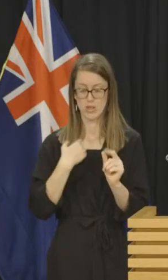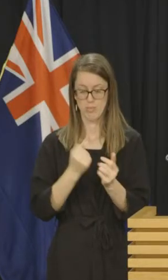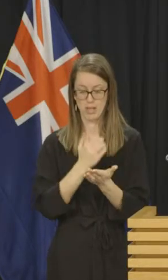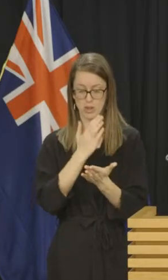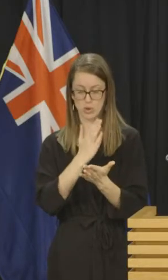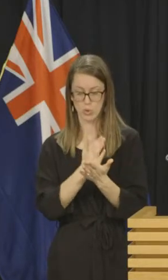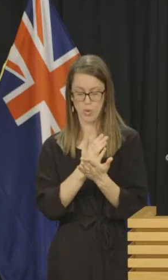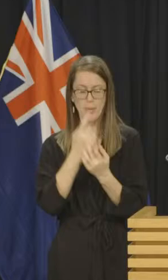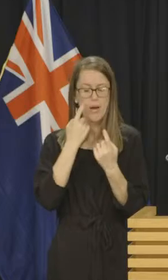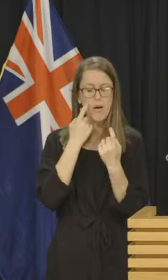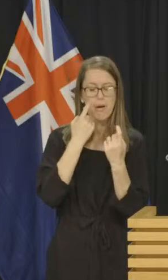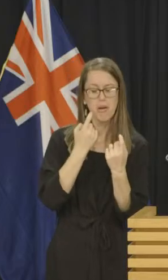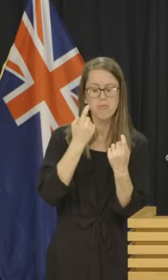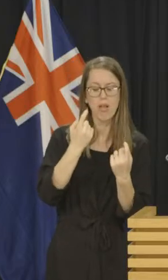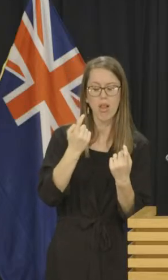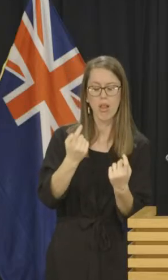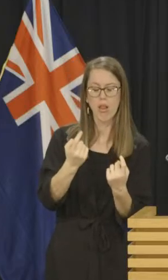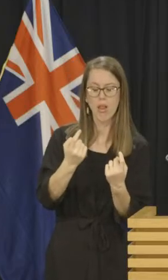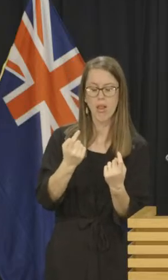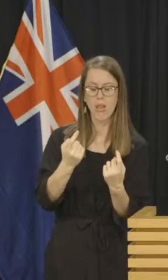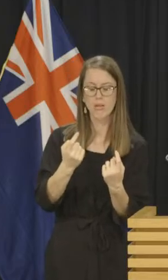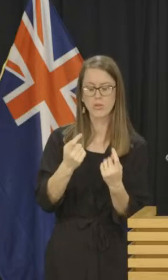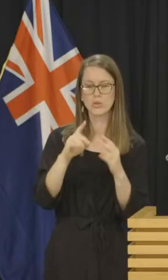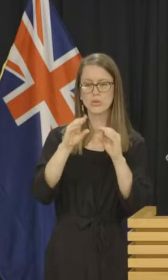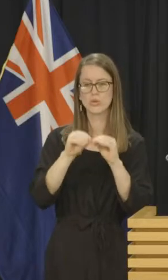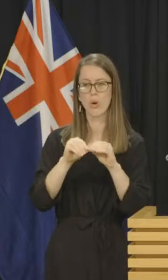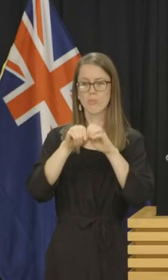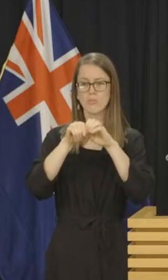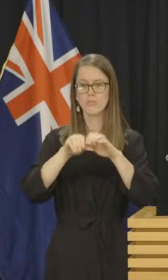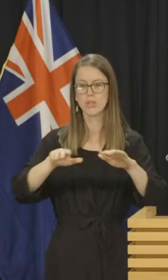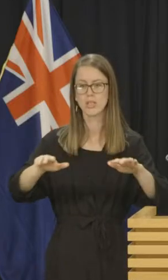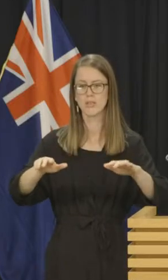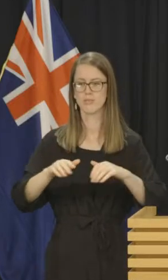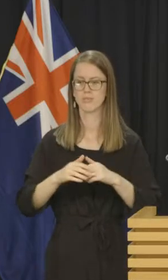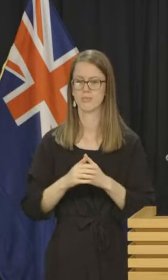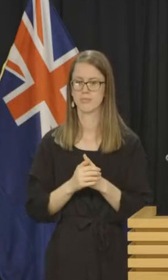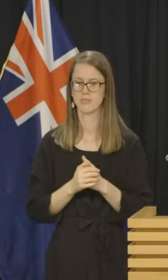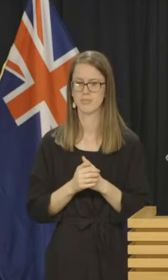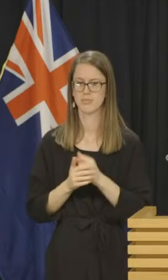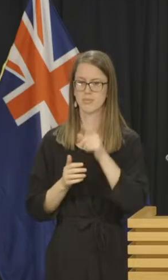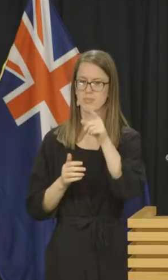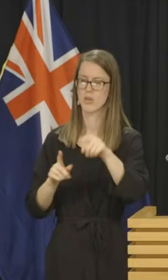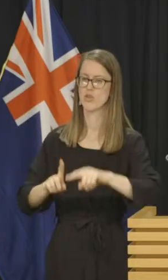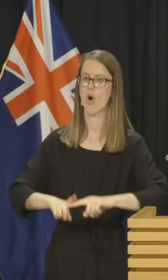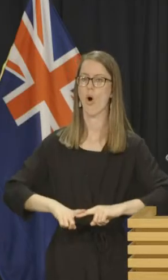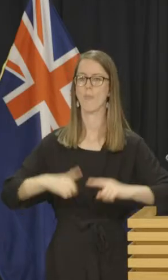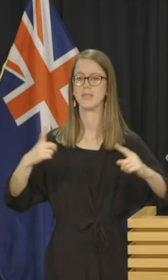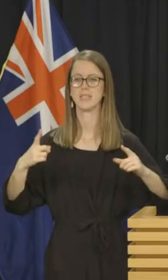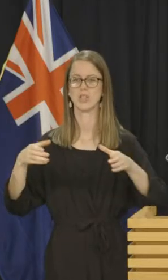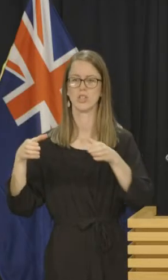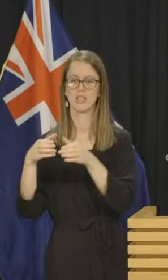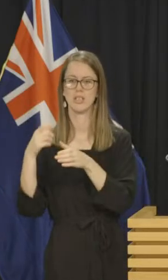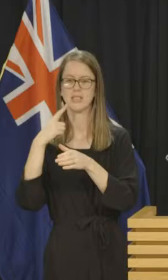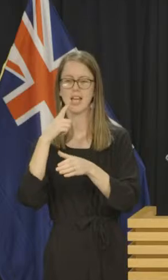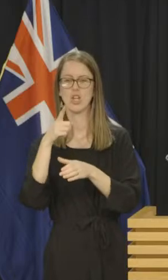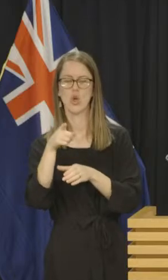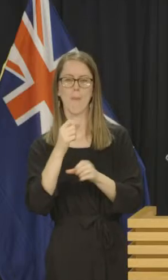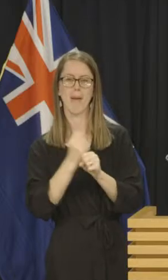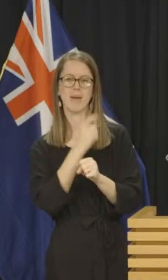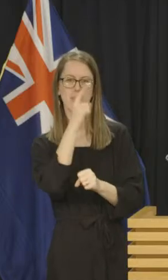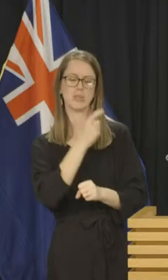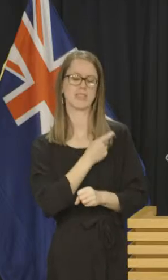we are being as cautious as possible to avoid community transmission. But the opposition is accusing you basically of